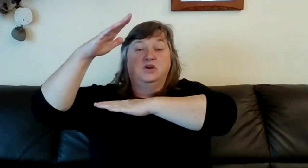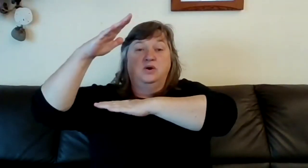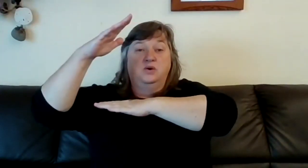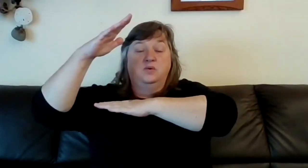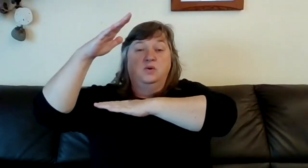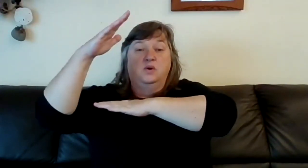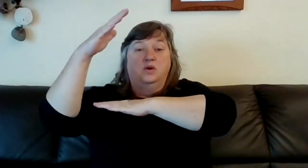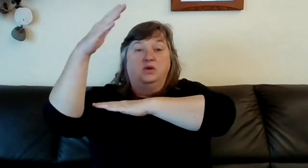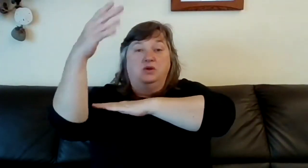So